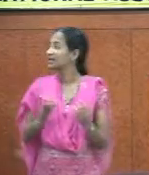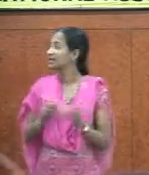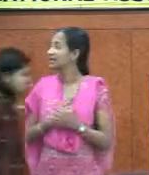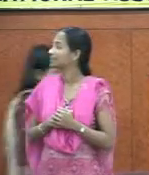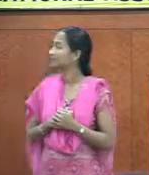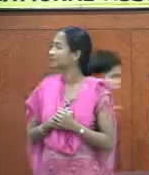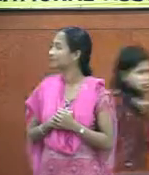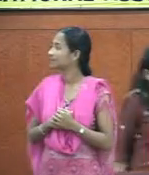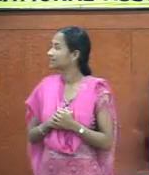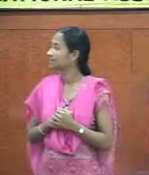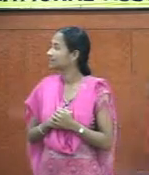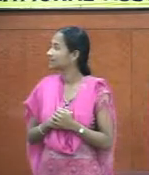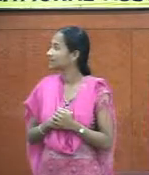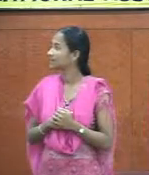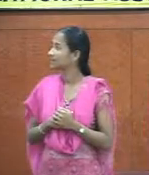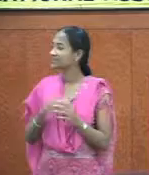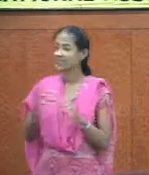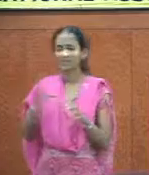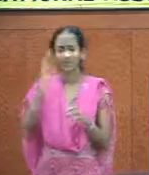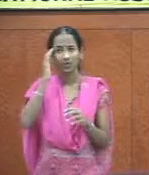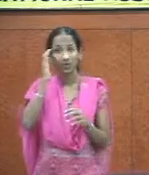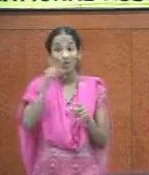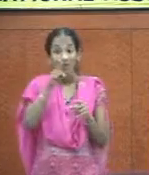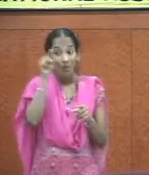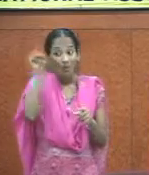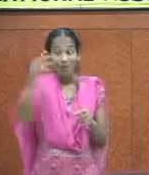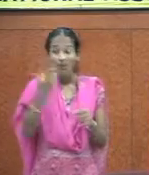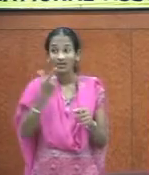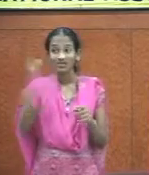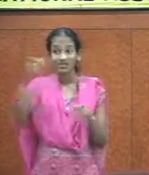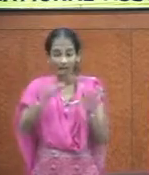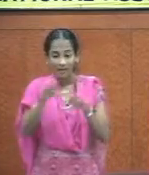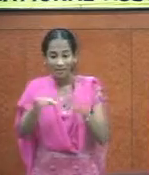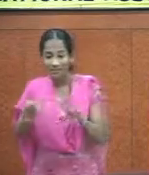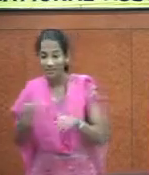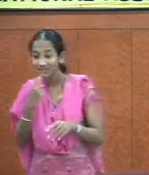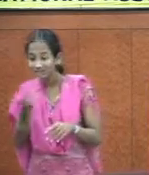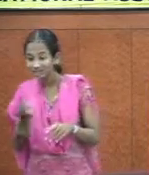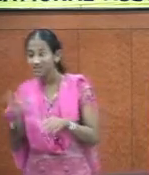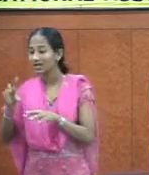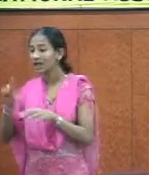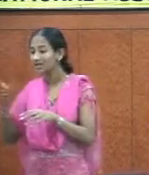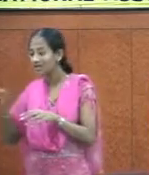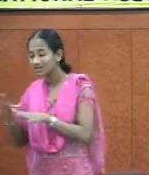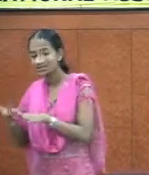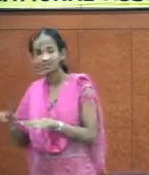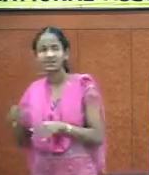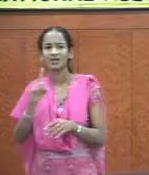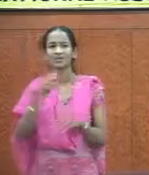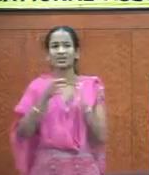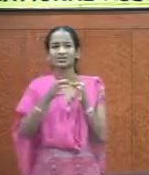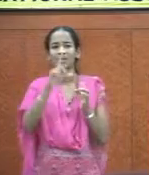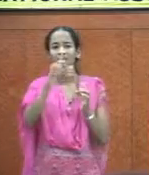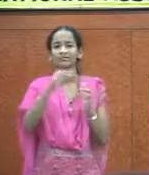whatever level what they are claiming for planning and what they are claiming that what they have done. Like one gentleman, Mr. Iyer over here, mentioned